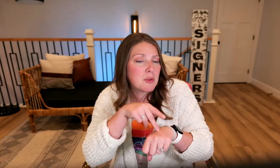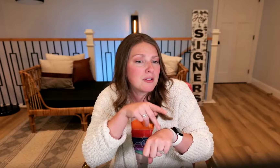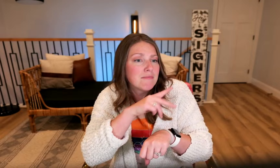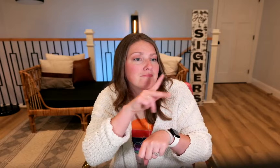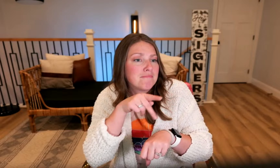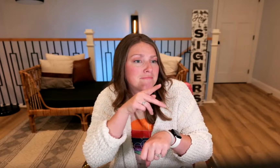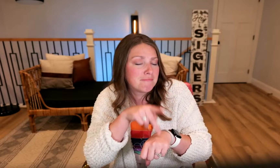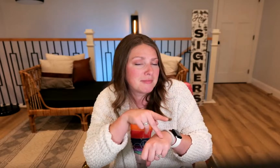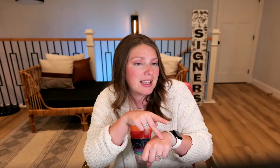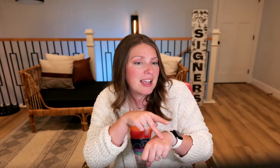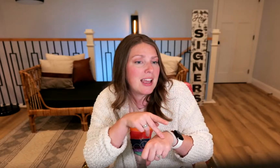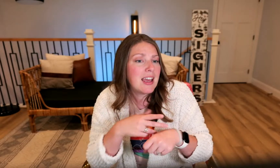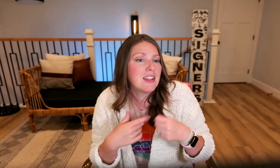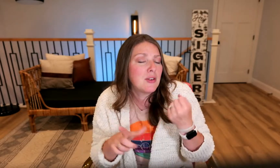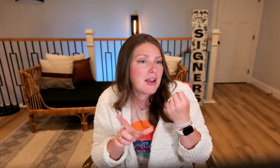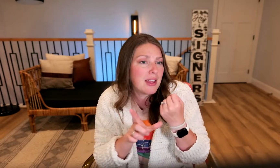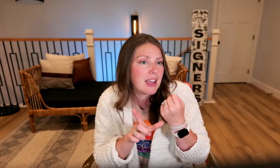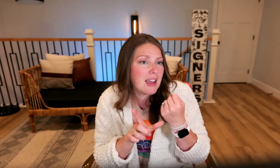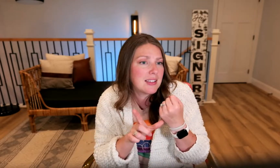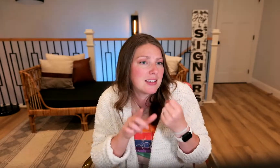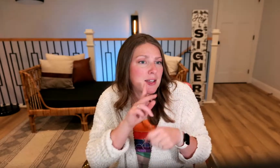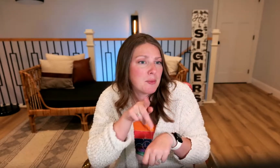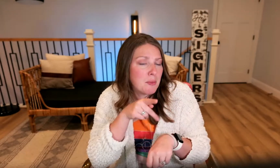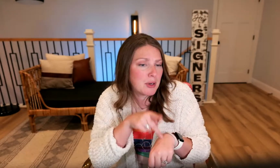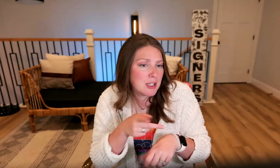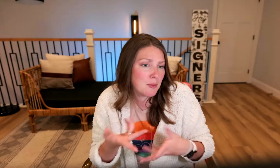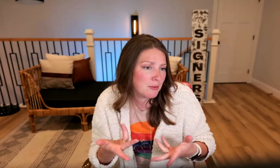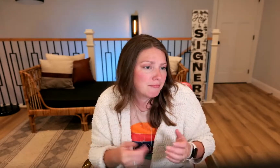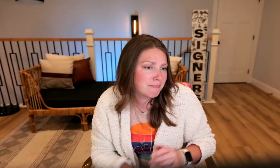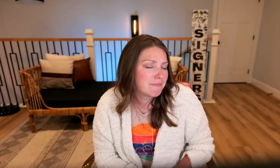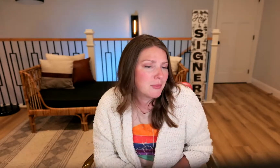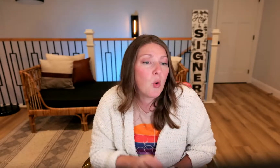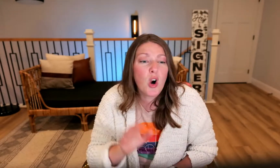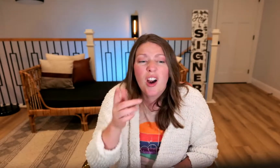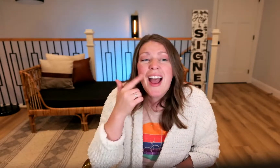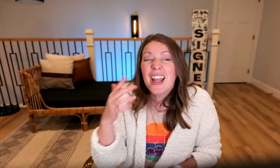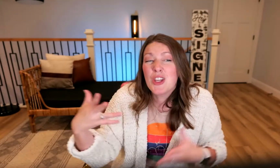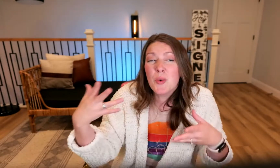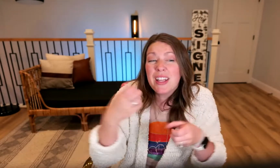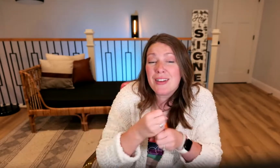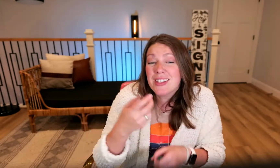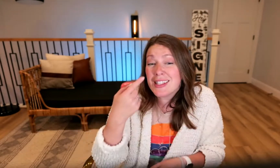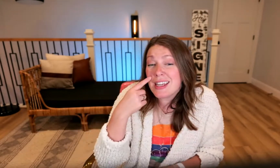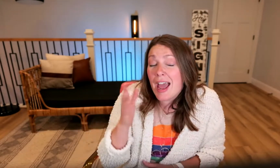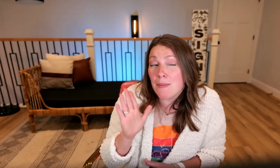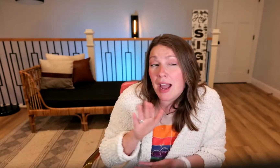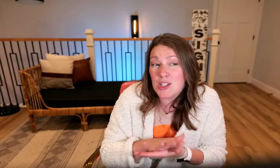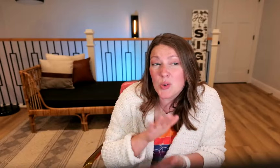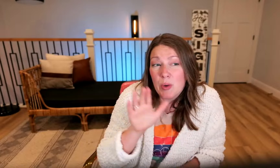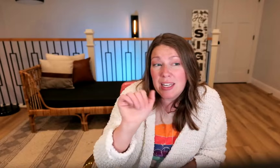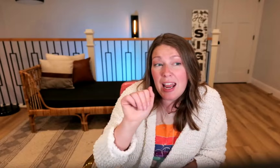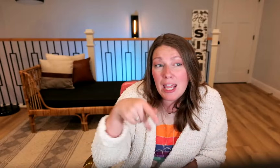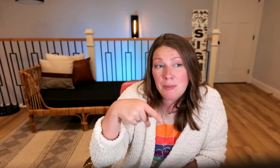principal, and then you have like assistant principal. Or you would even see at my school, we did AP,